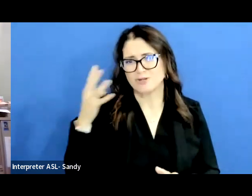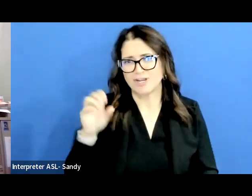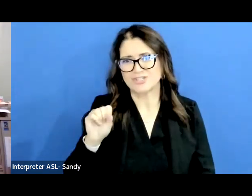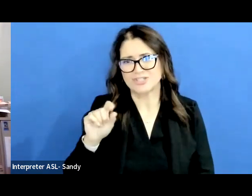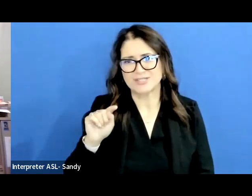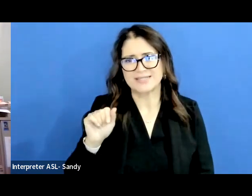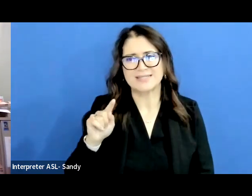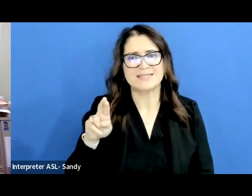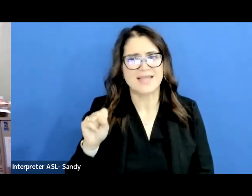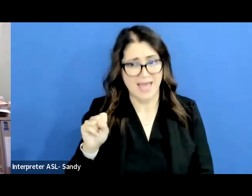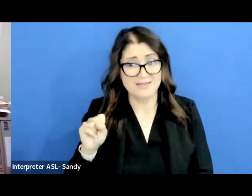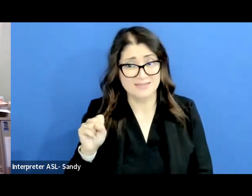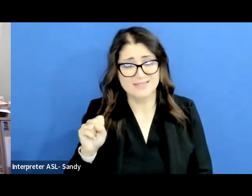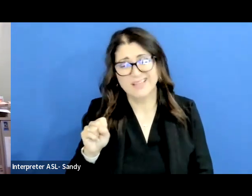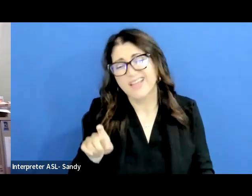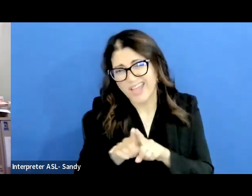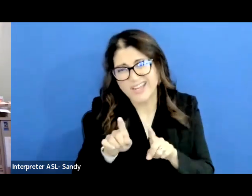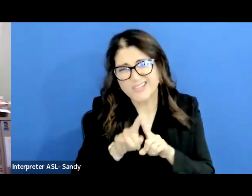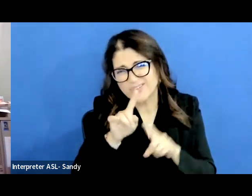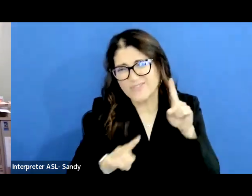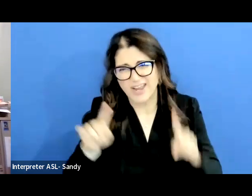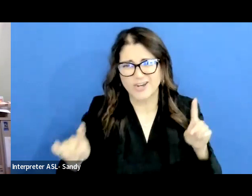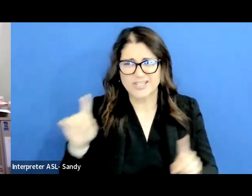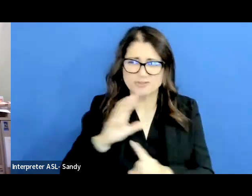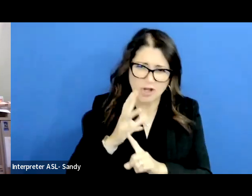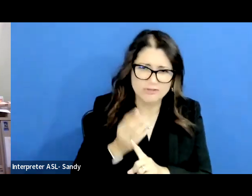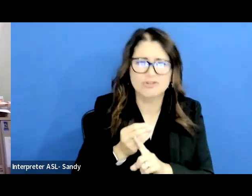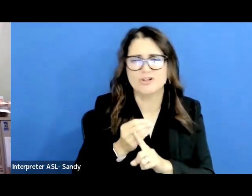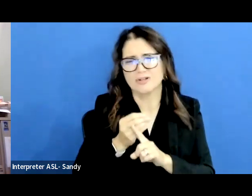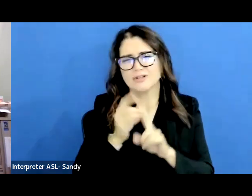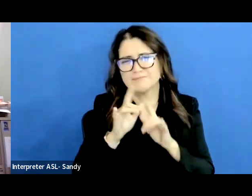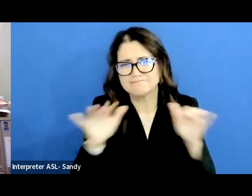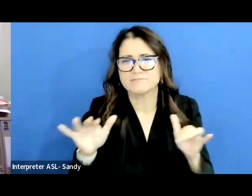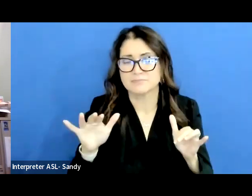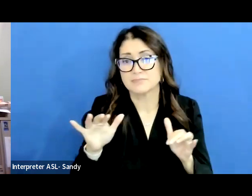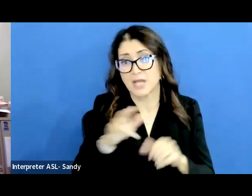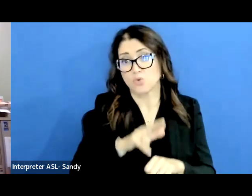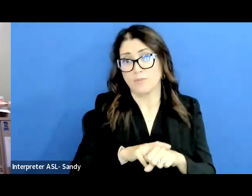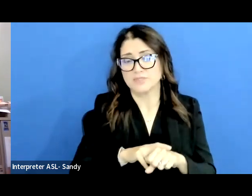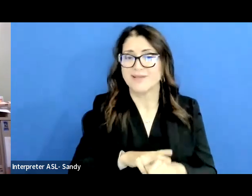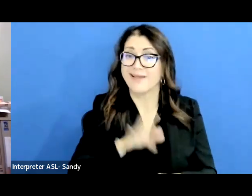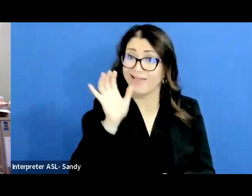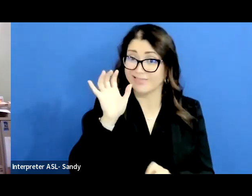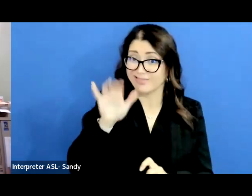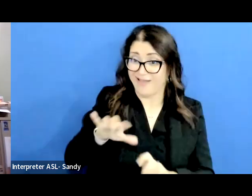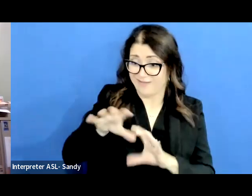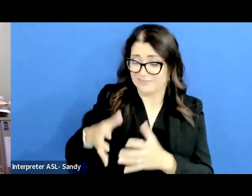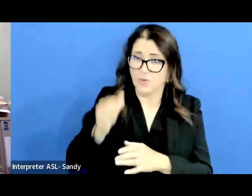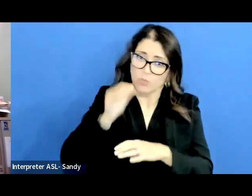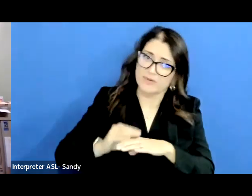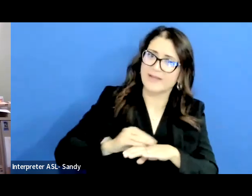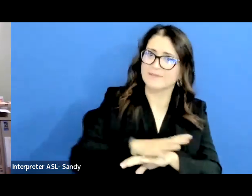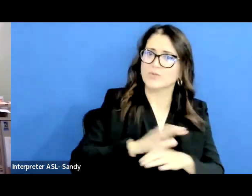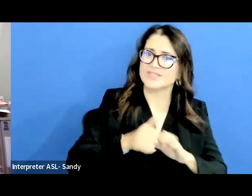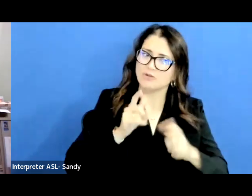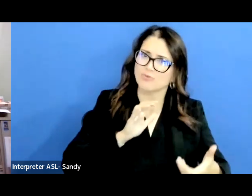lot of other various cultural dynamics and norms. And this will influence how you would engage that community,